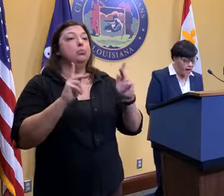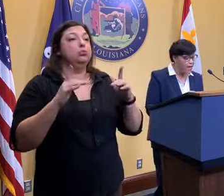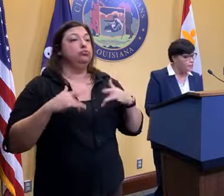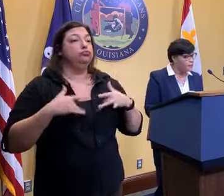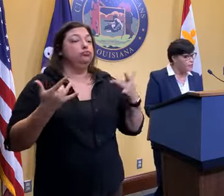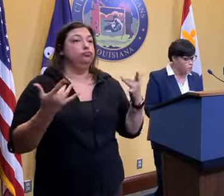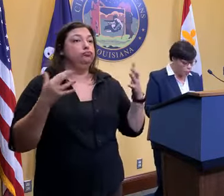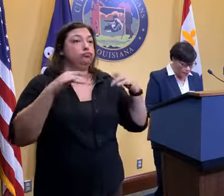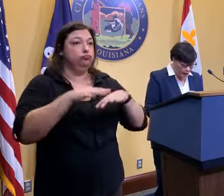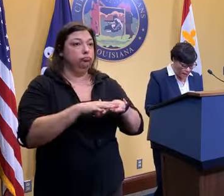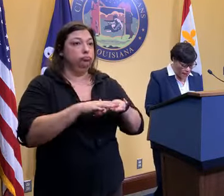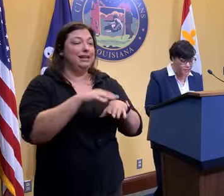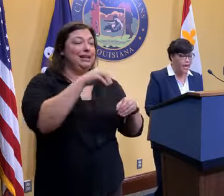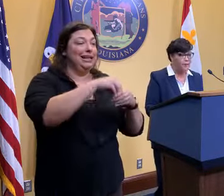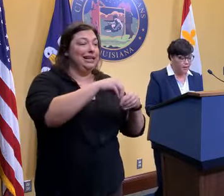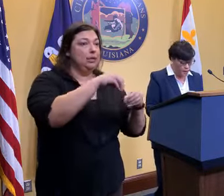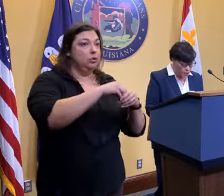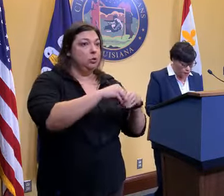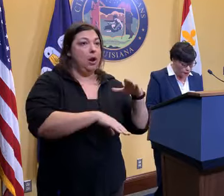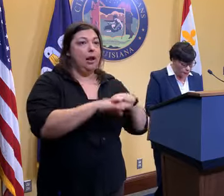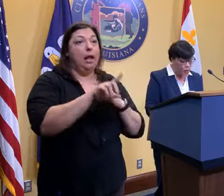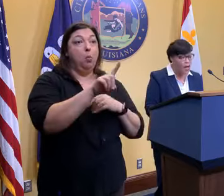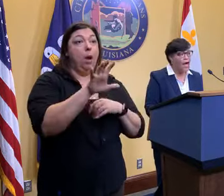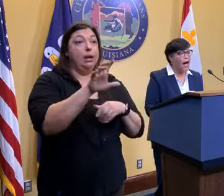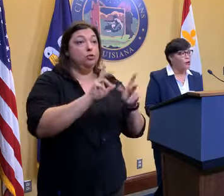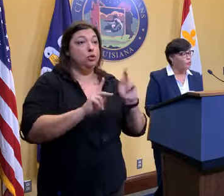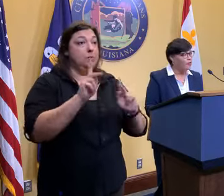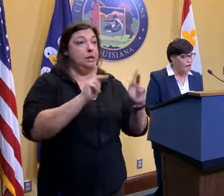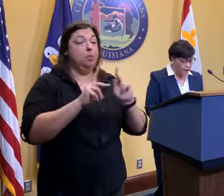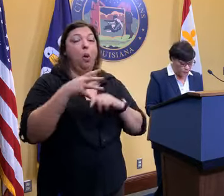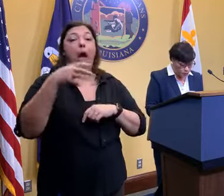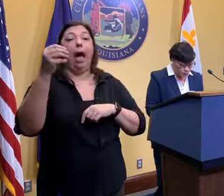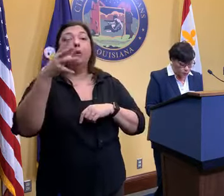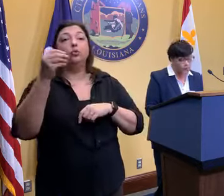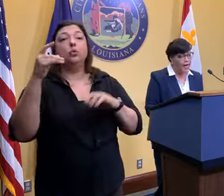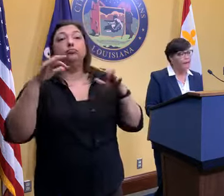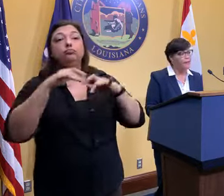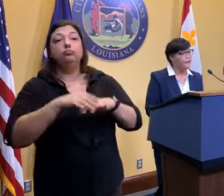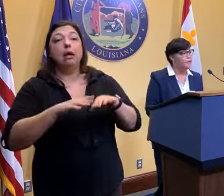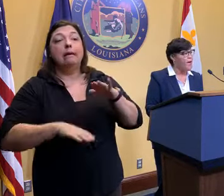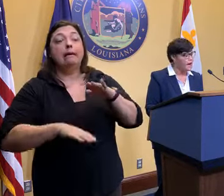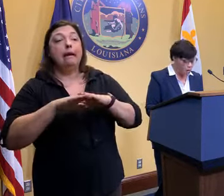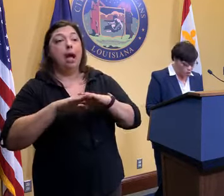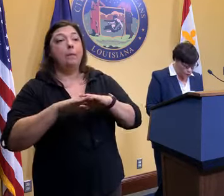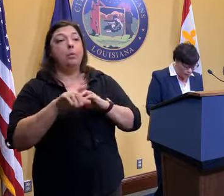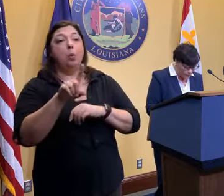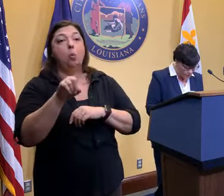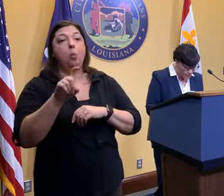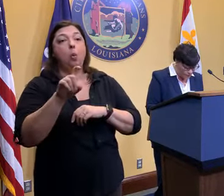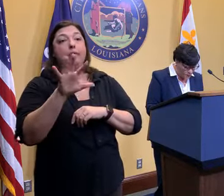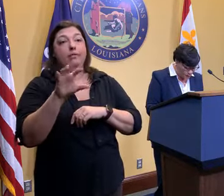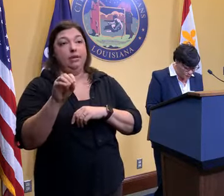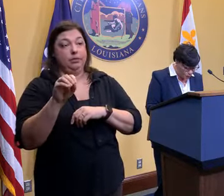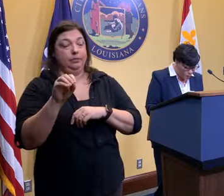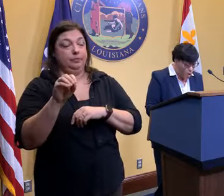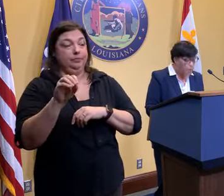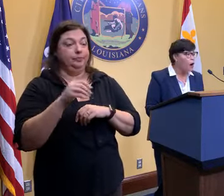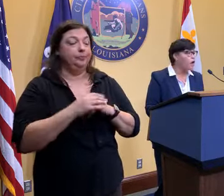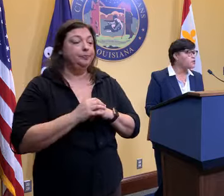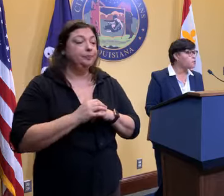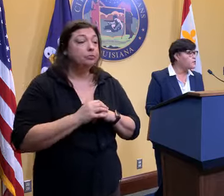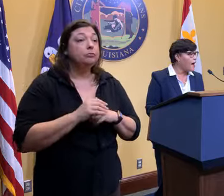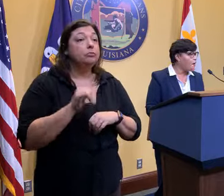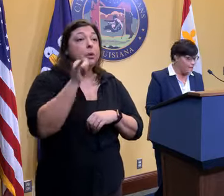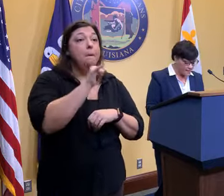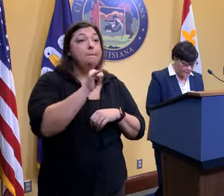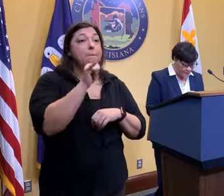large gatherings. Indoor gatherings capped at 100 people, outdoor gatherings move capping them at 150 people.